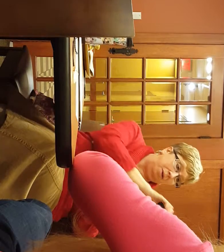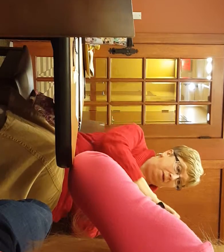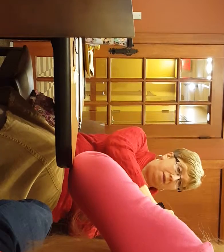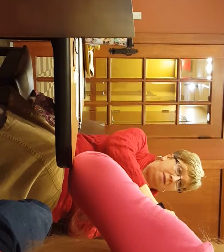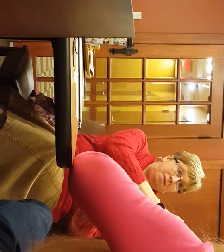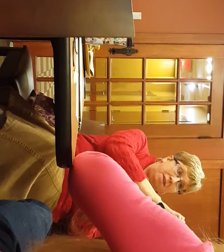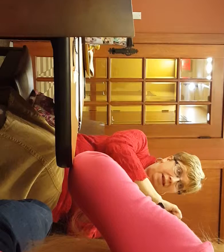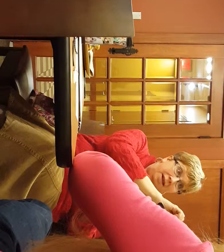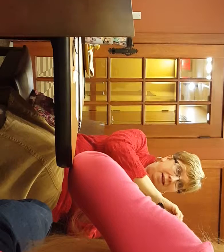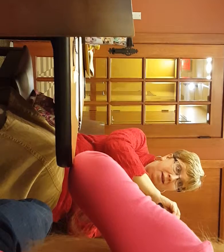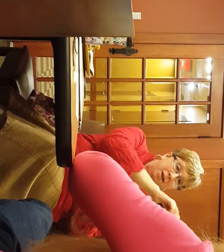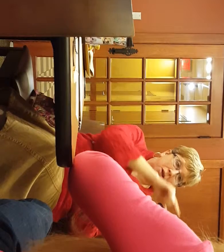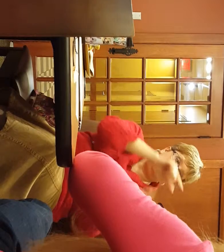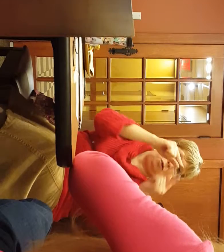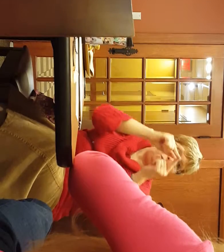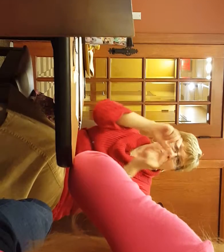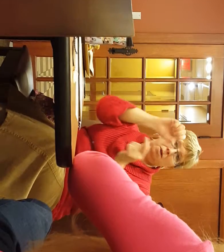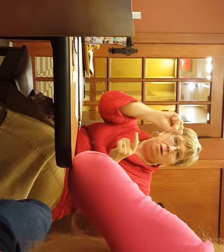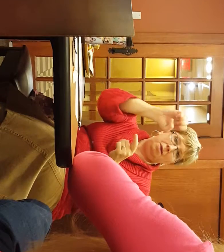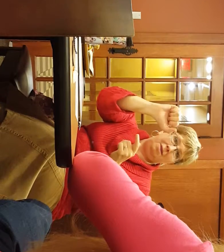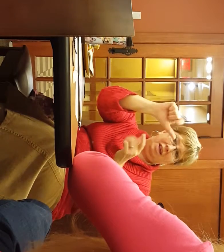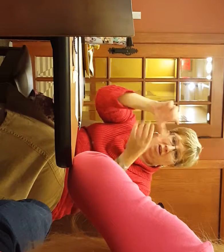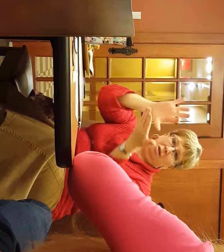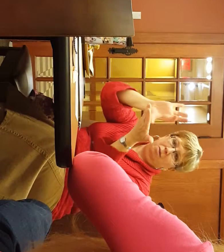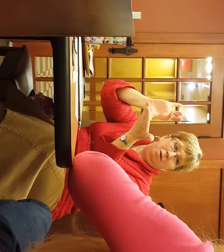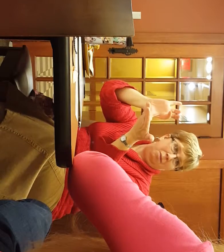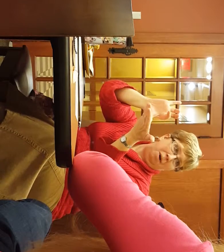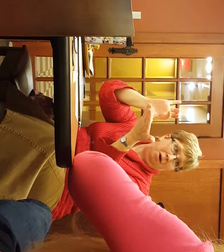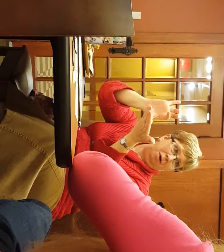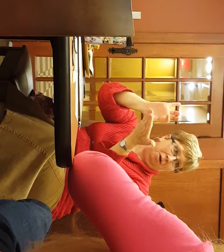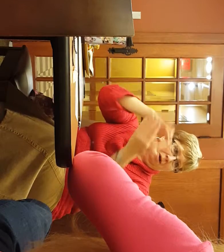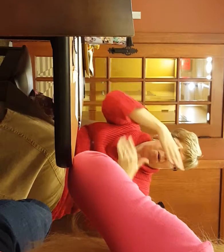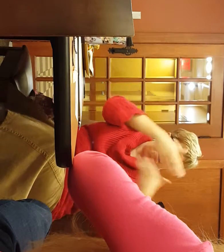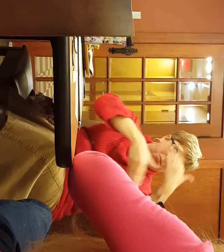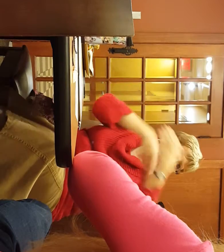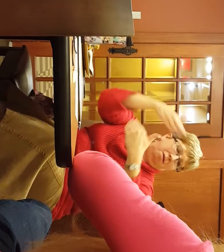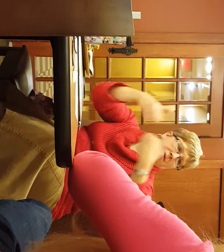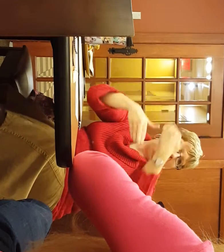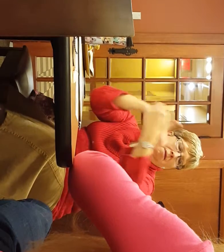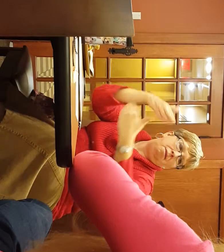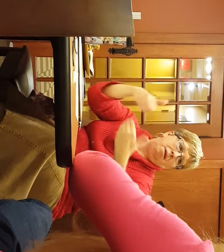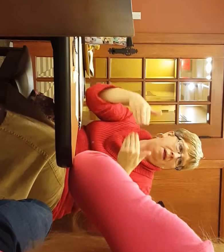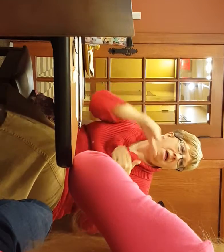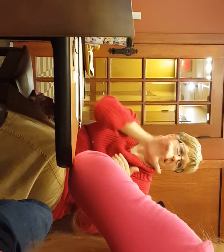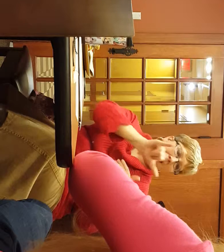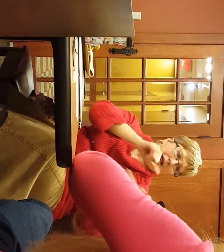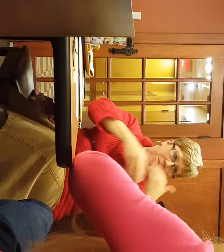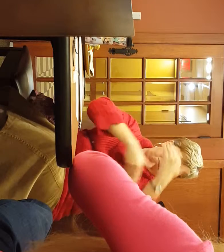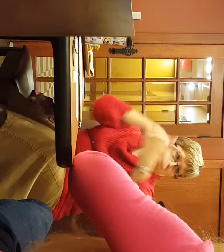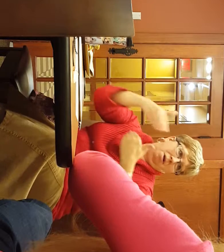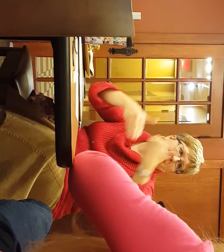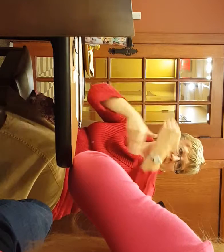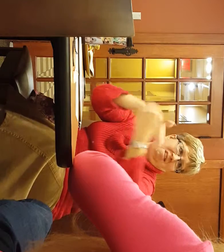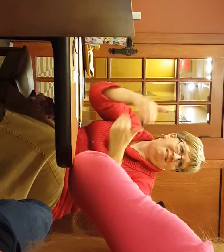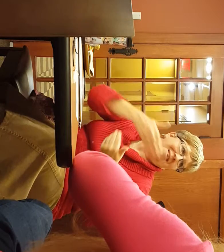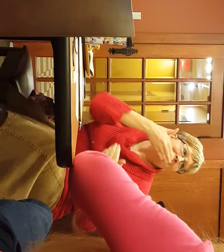too long on it, but I think it's what makes all the difference in the world with the different oils and why it helped me so much. So here's the fun part. Let's use